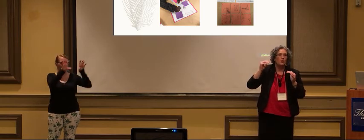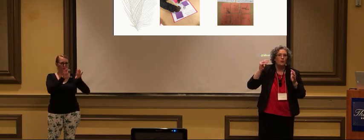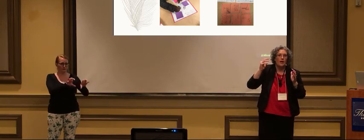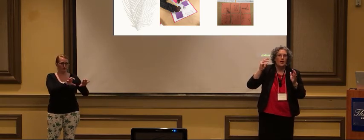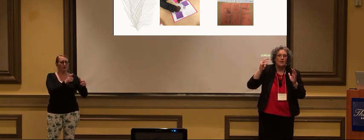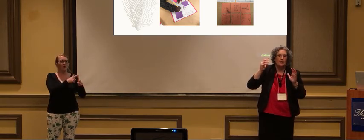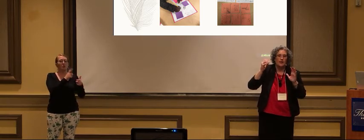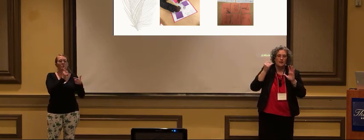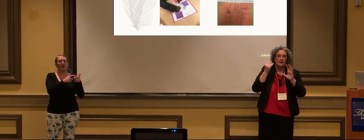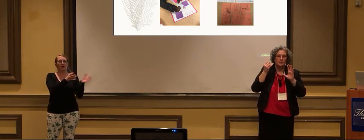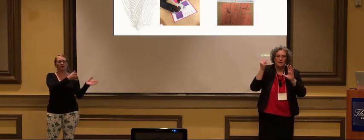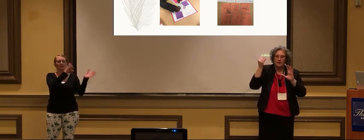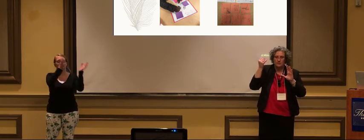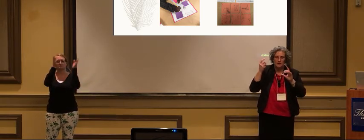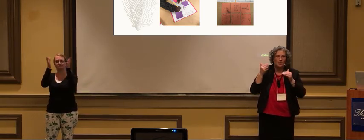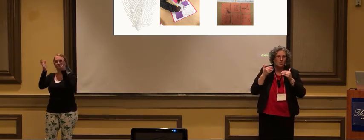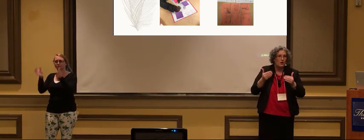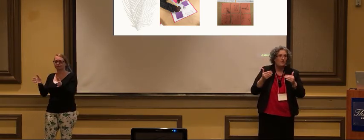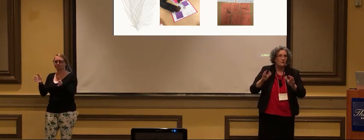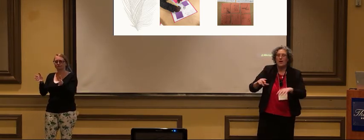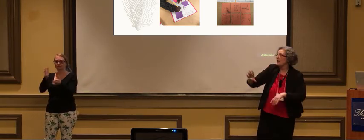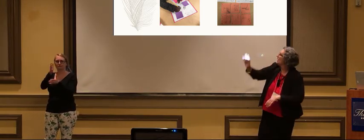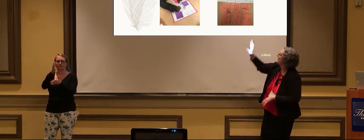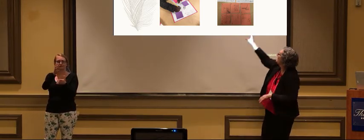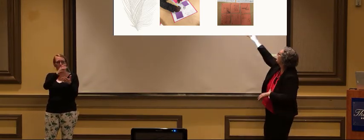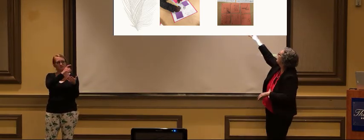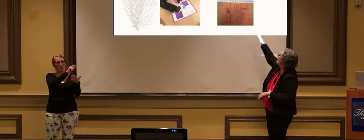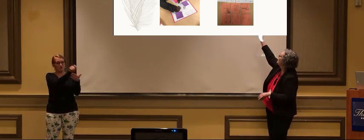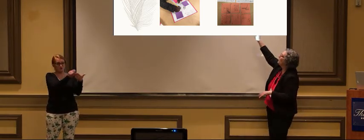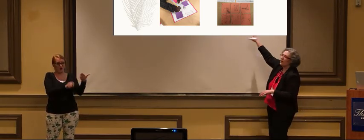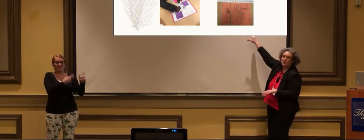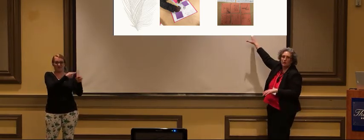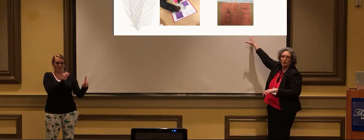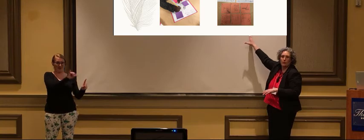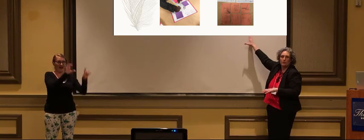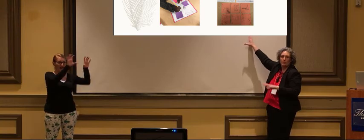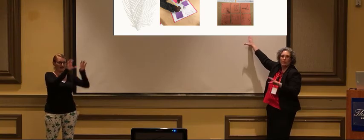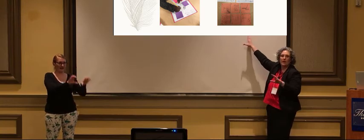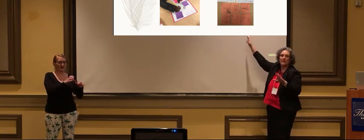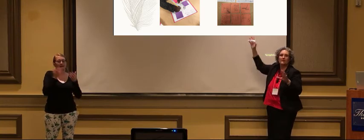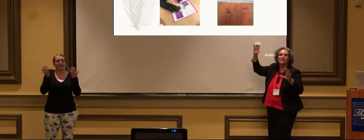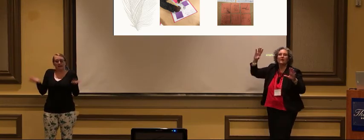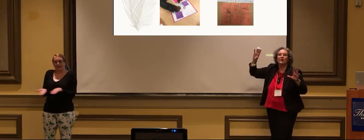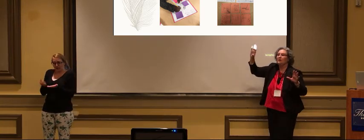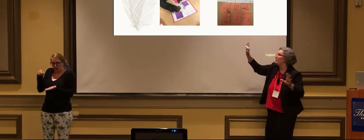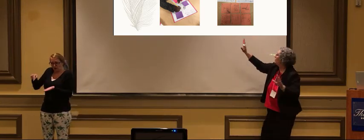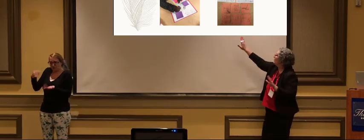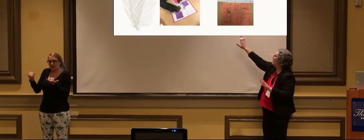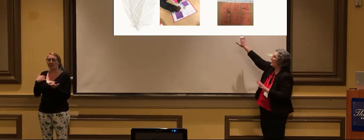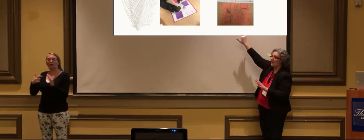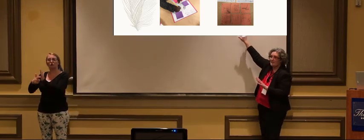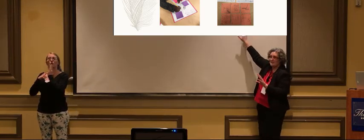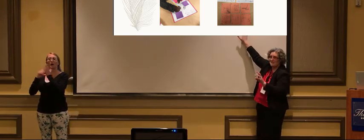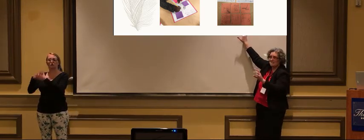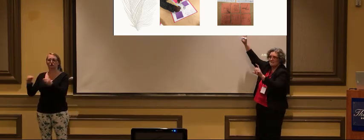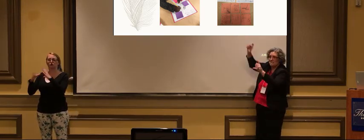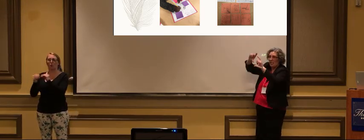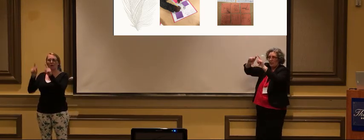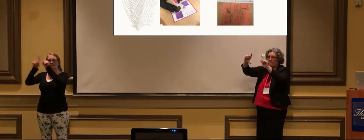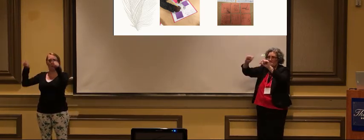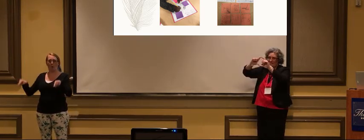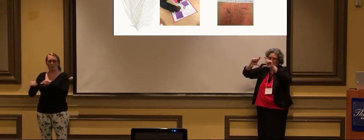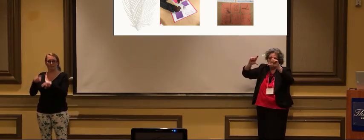then we would go ahead and draft from that. Here, I require a storyboard because the storyboard has